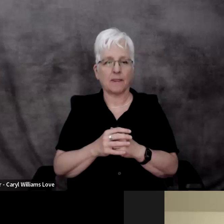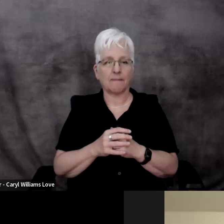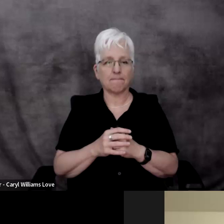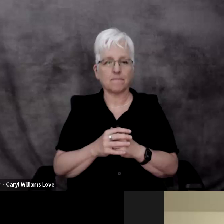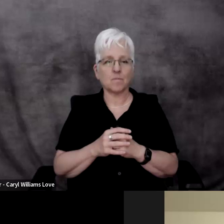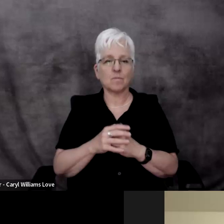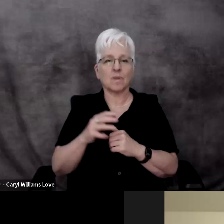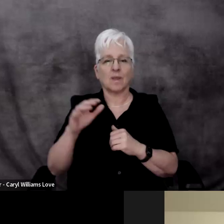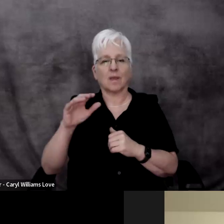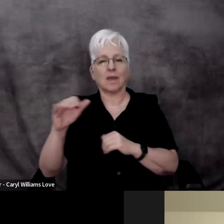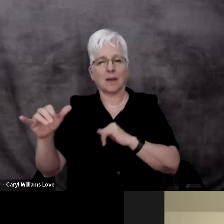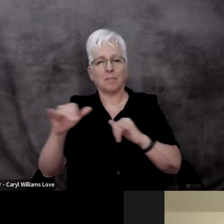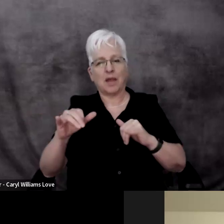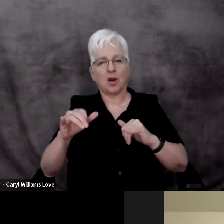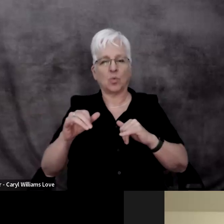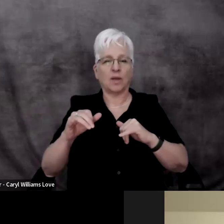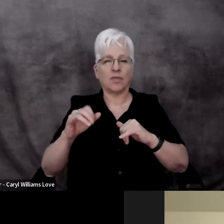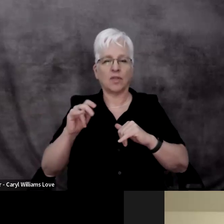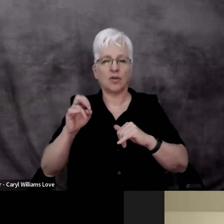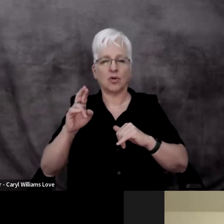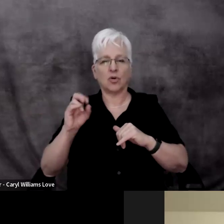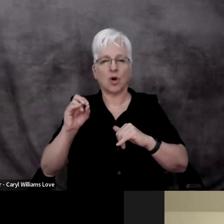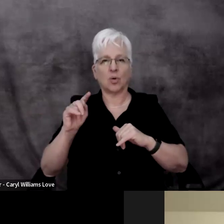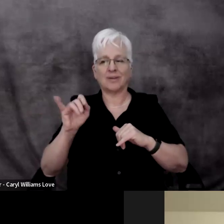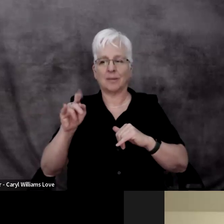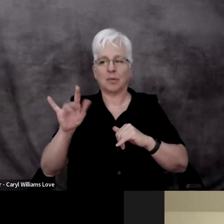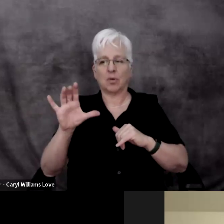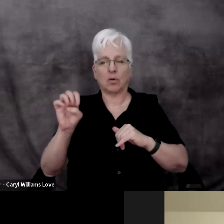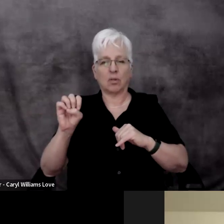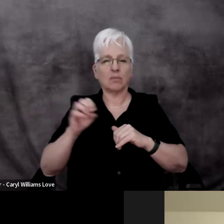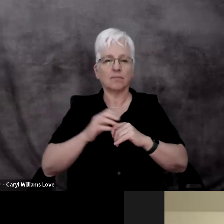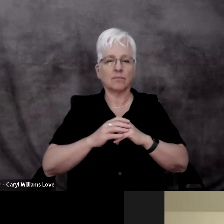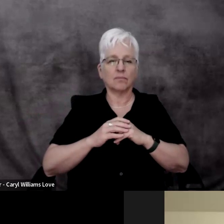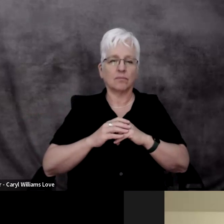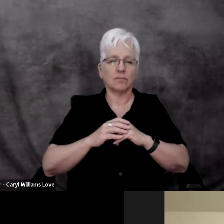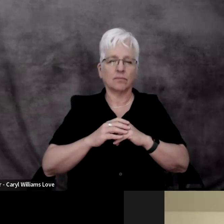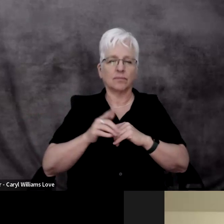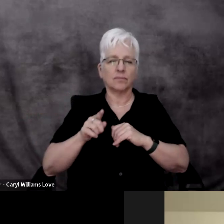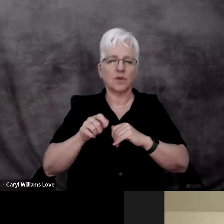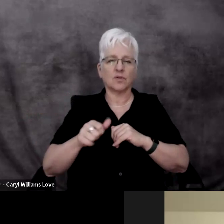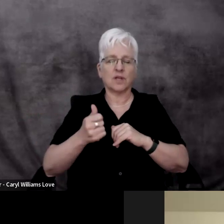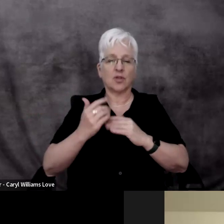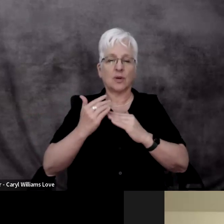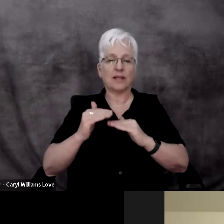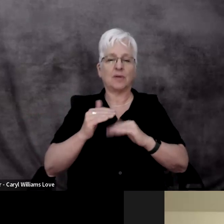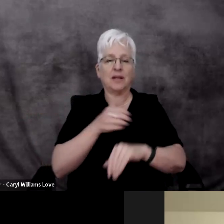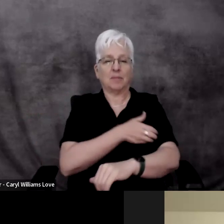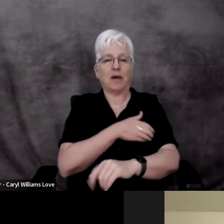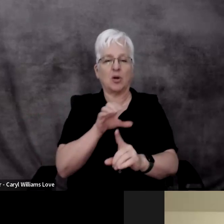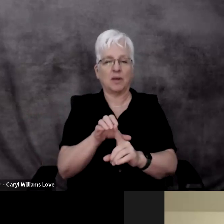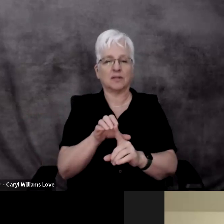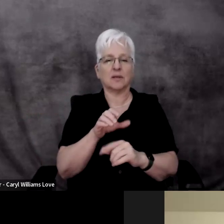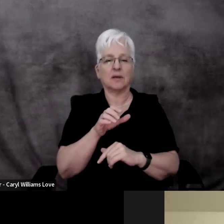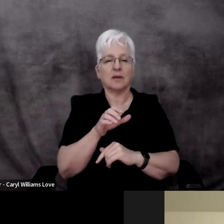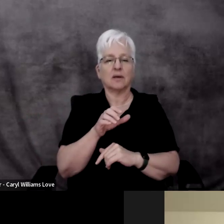important factors is there's limited empowerment. So just from the outset of being different and needing